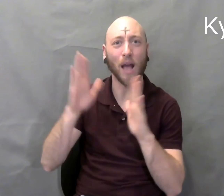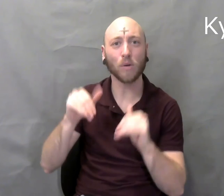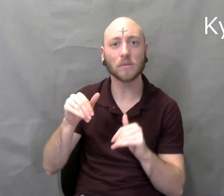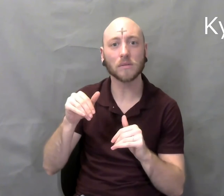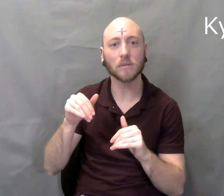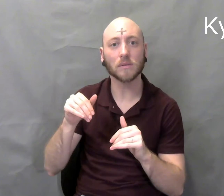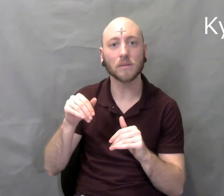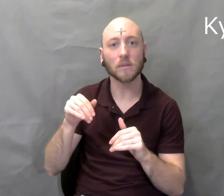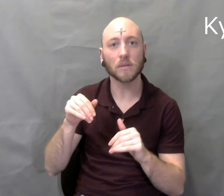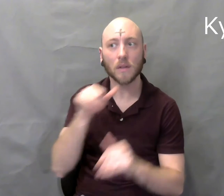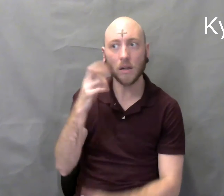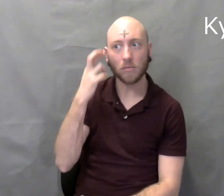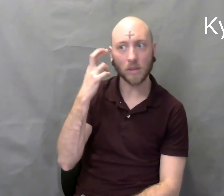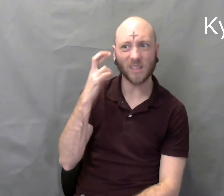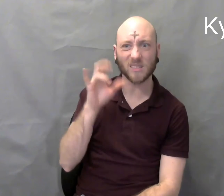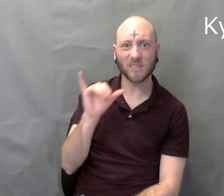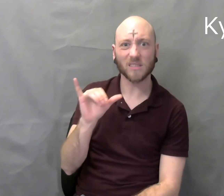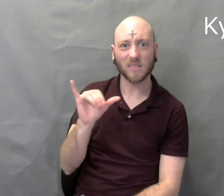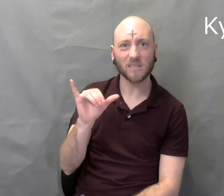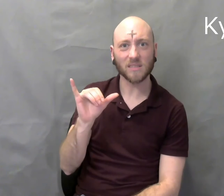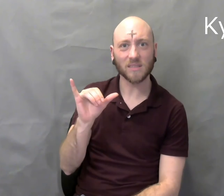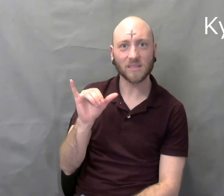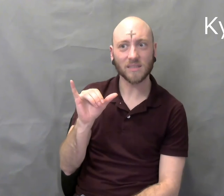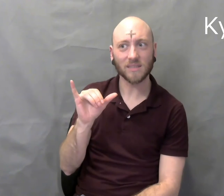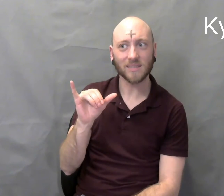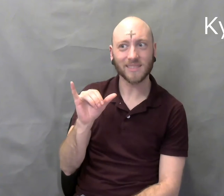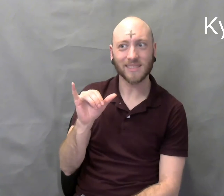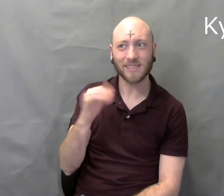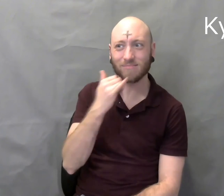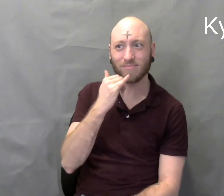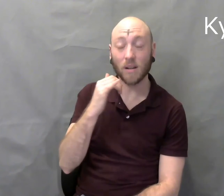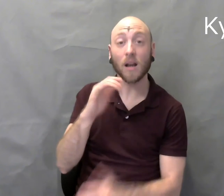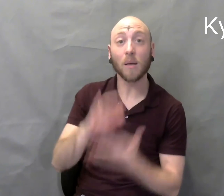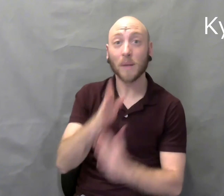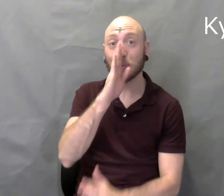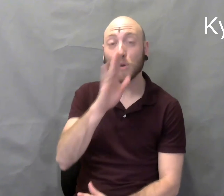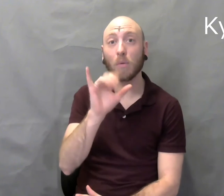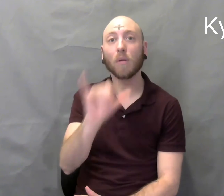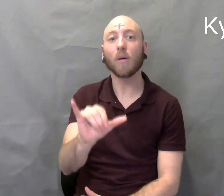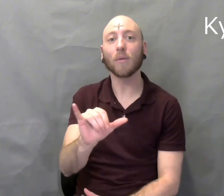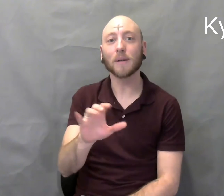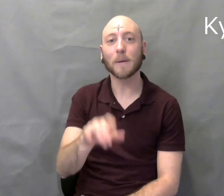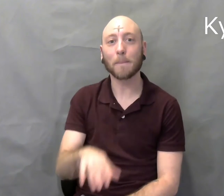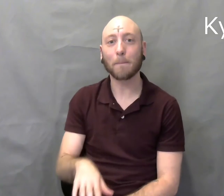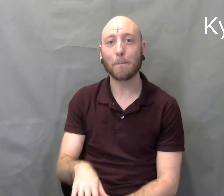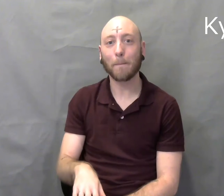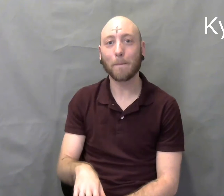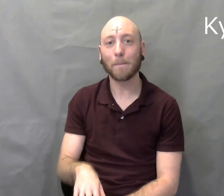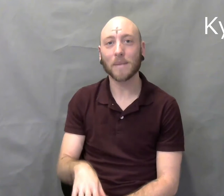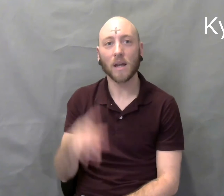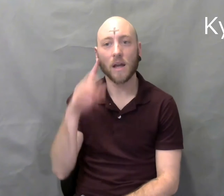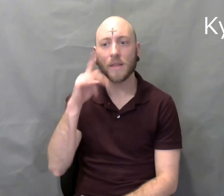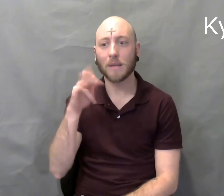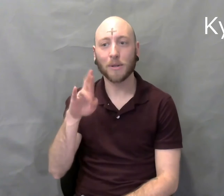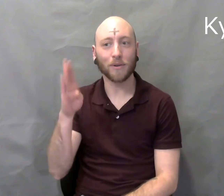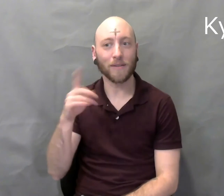was unnatural until I got sober. Oh, I think I just told a story I hadn't told Peter before.